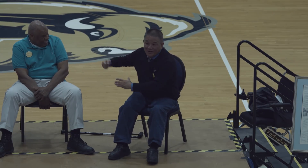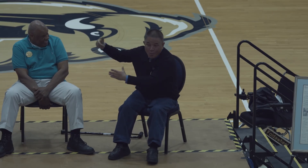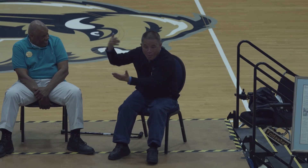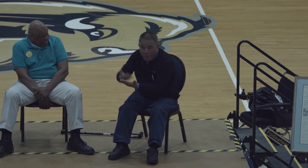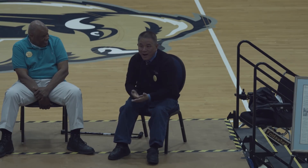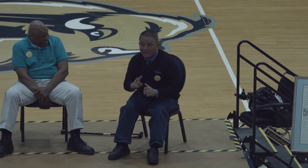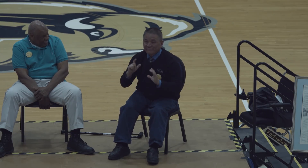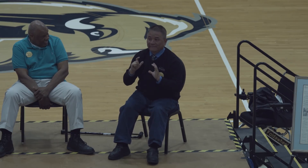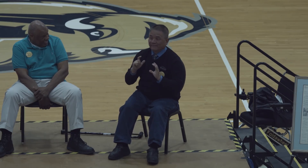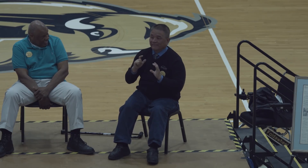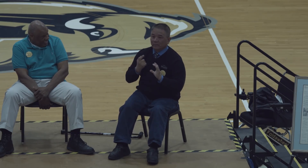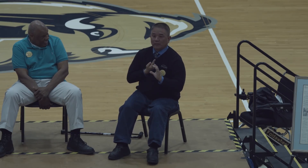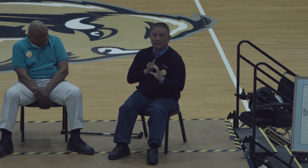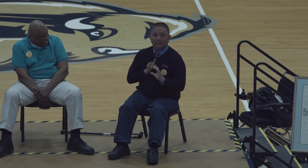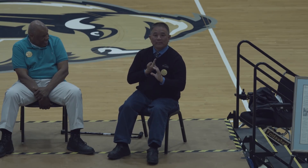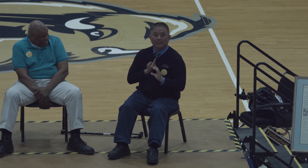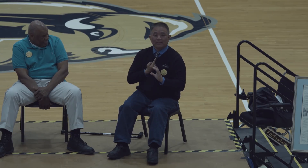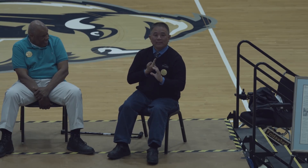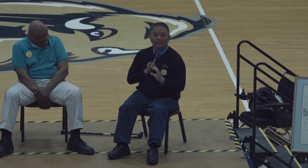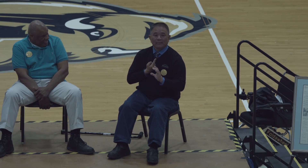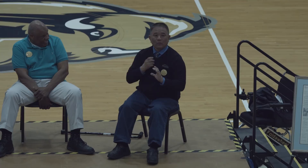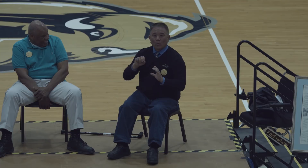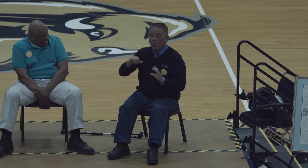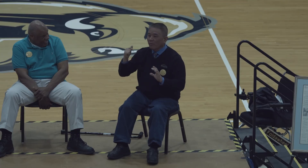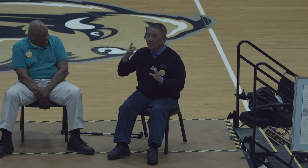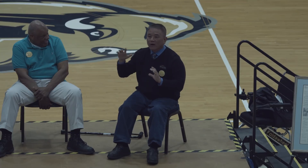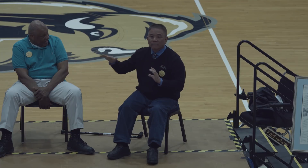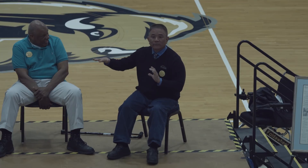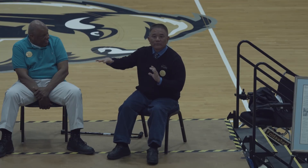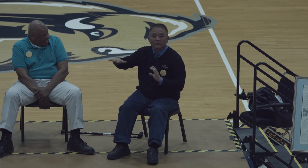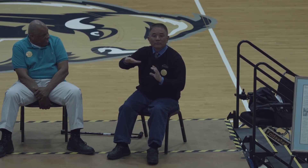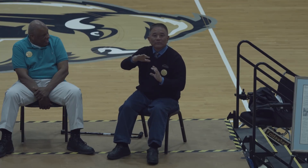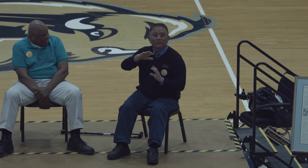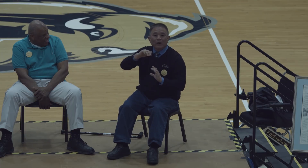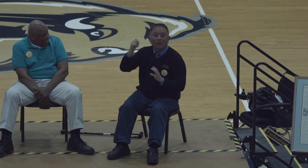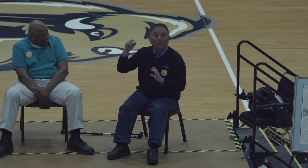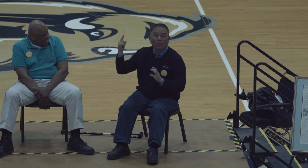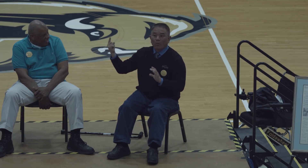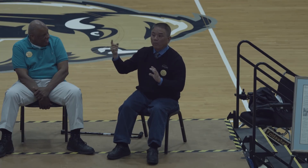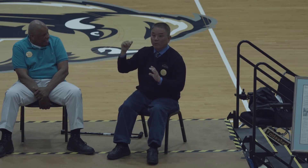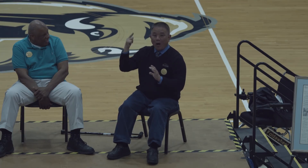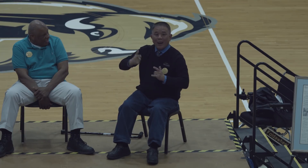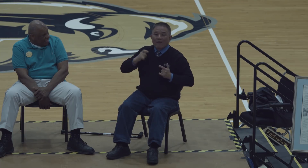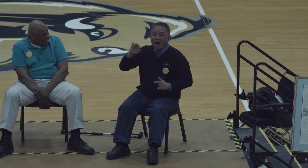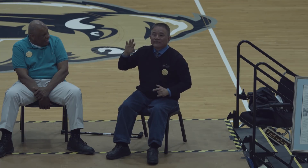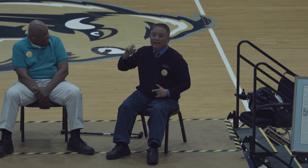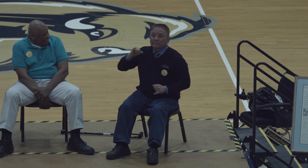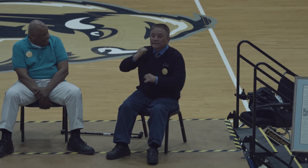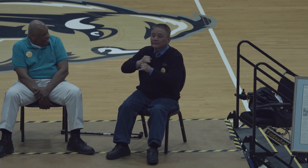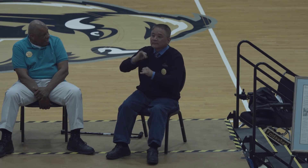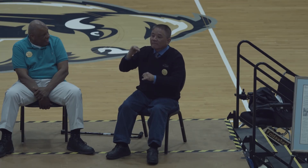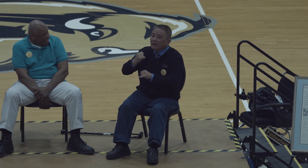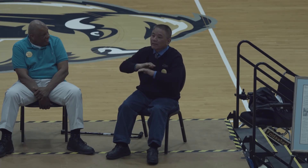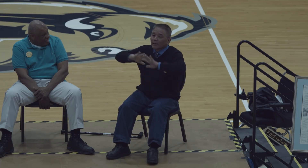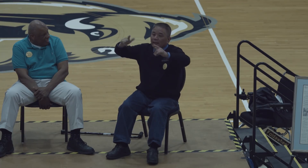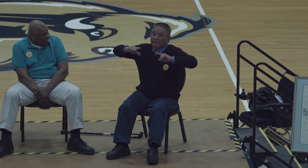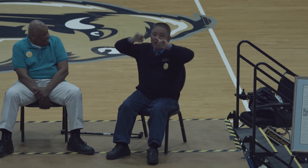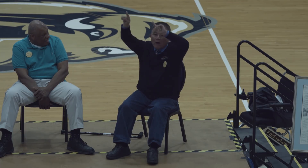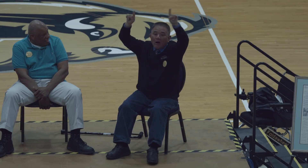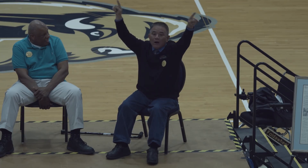once. And so we came here and I grabbed my gear, and I was the only photographer who had gear at the time. All the other photographers